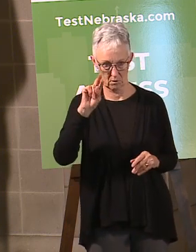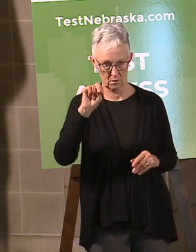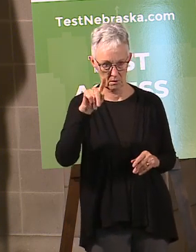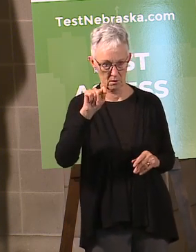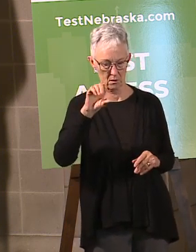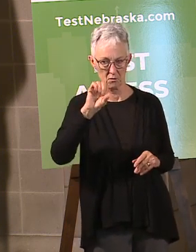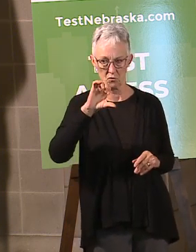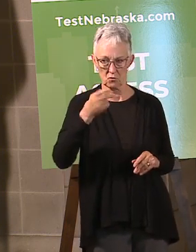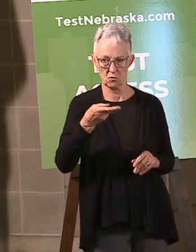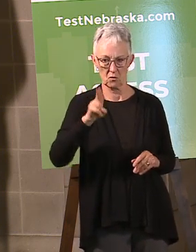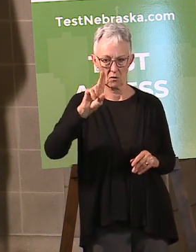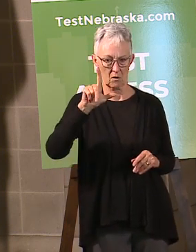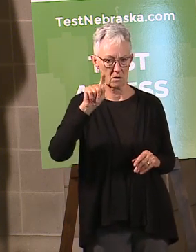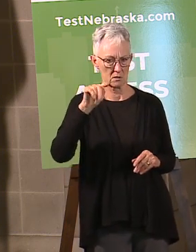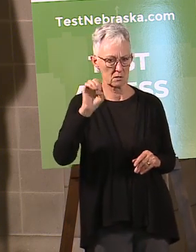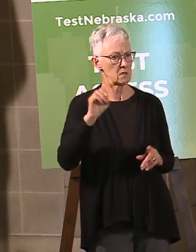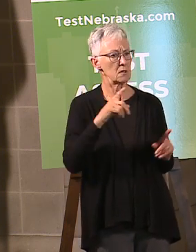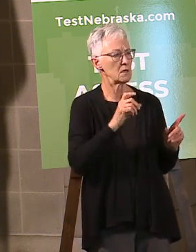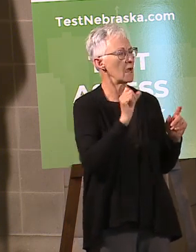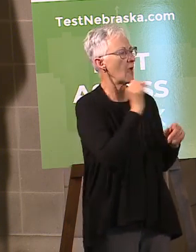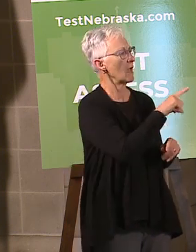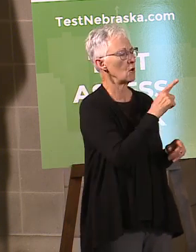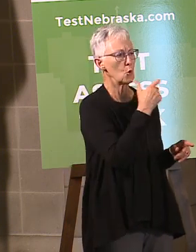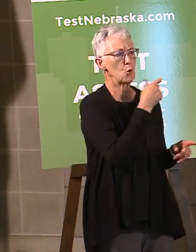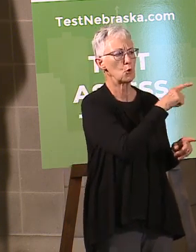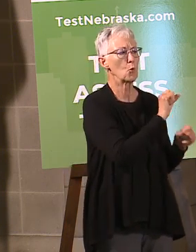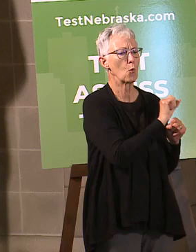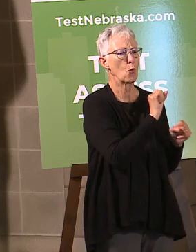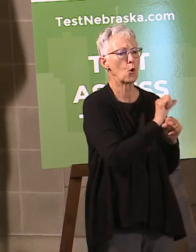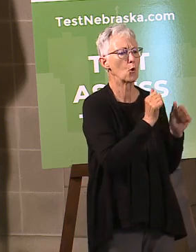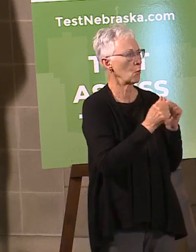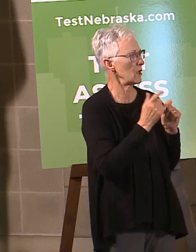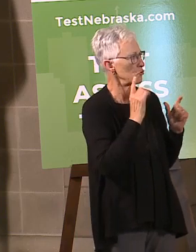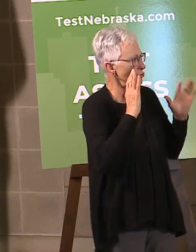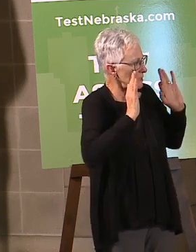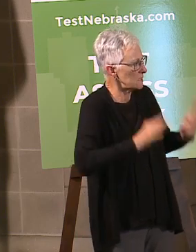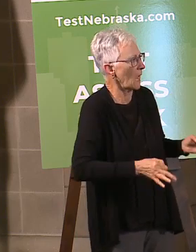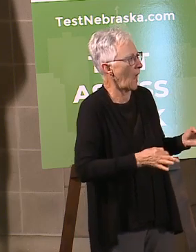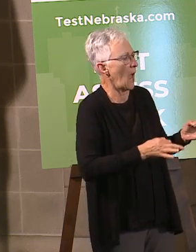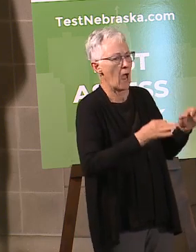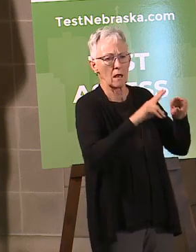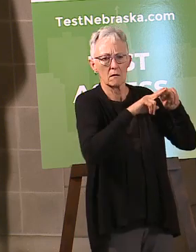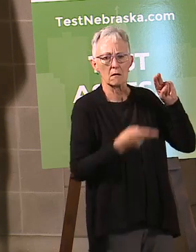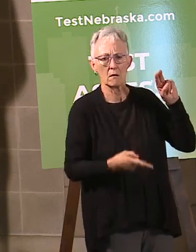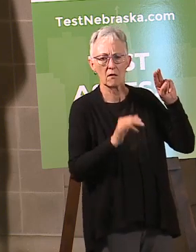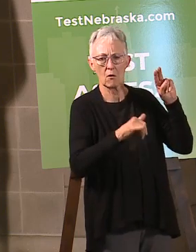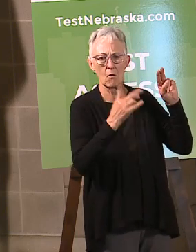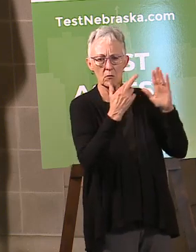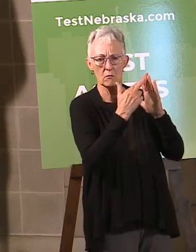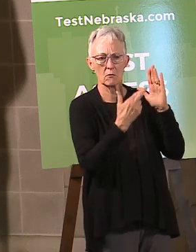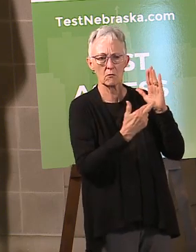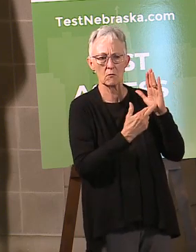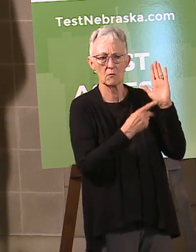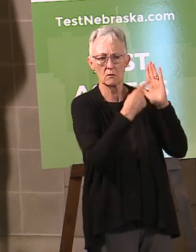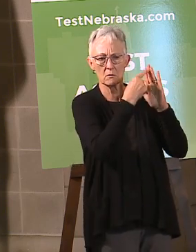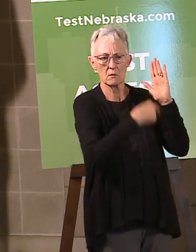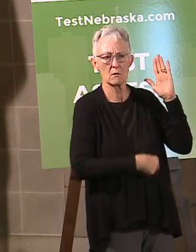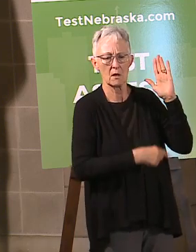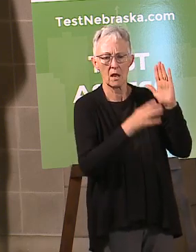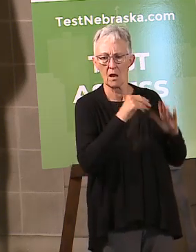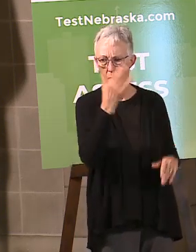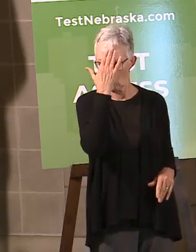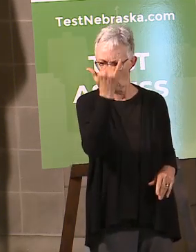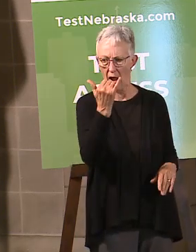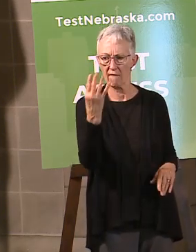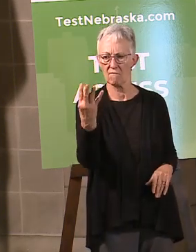with regard to establishing these DHMs, and why are 4 counties still on phase 1. We work